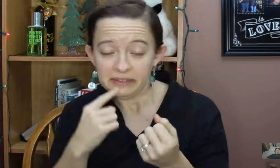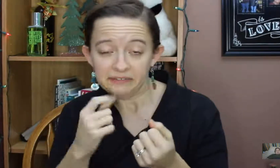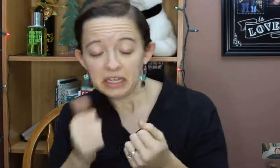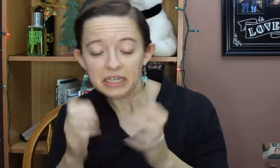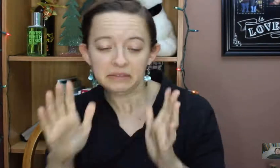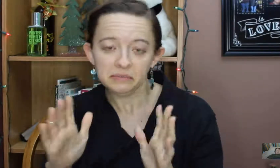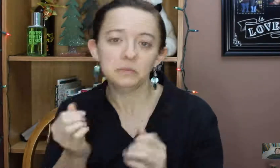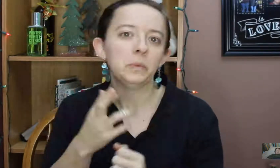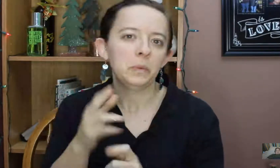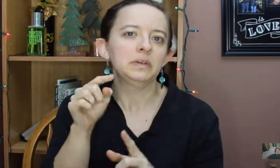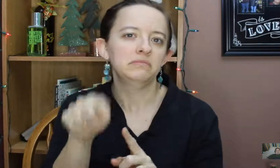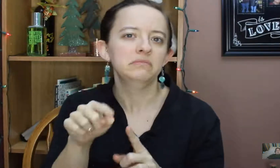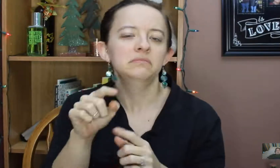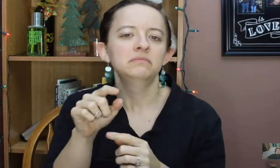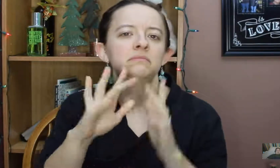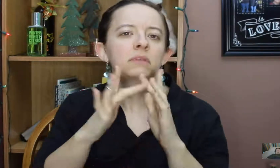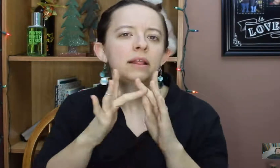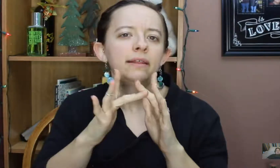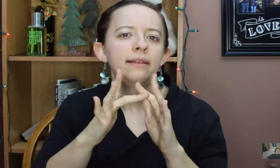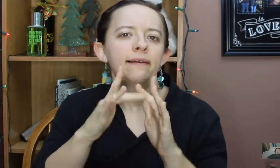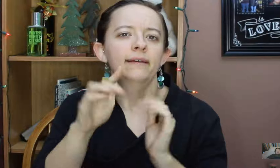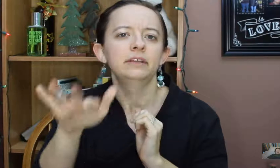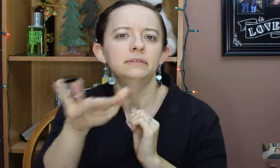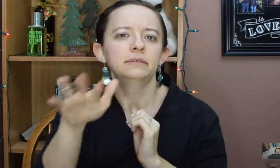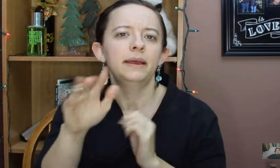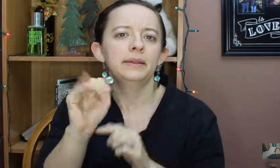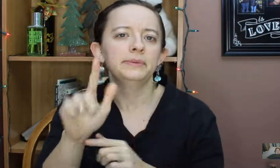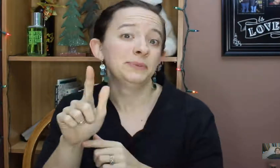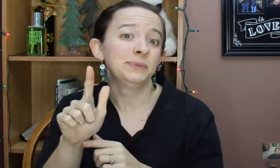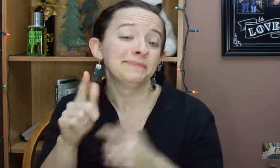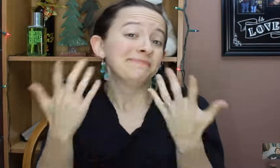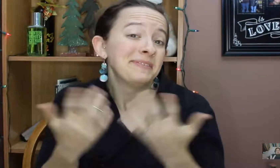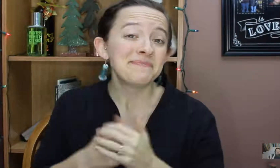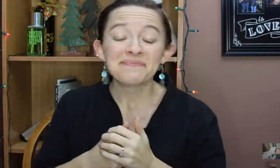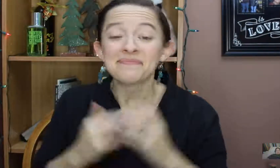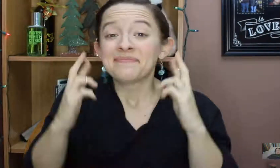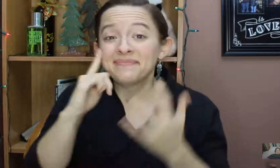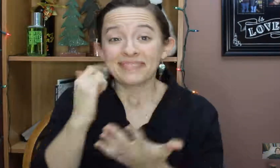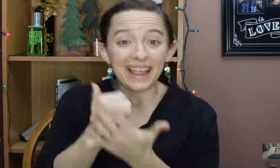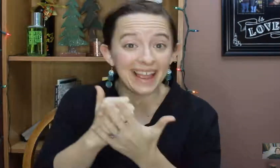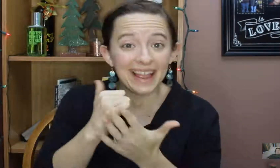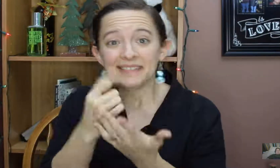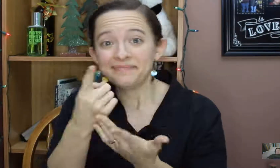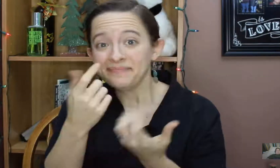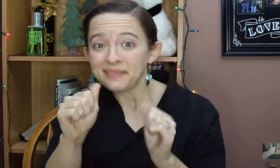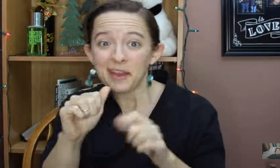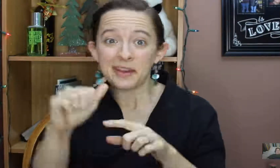whatever you can do, signing and putting it on your hands and using the internet to fingerspell. So I really hope